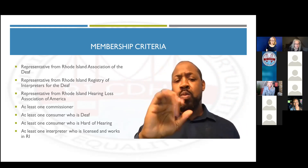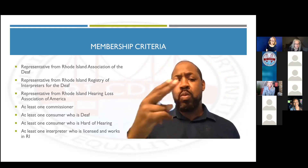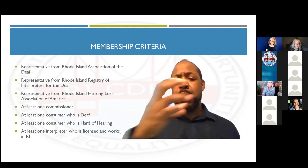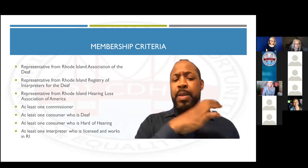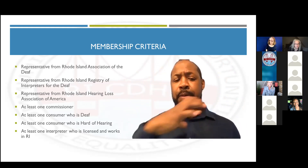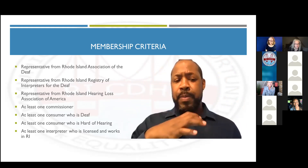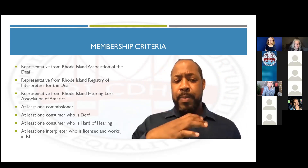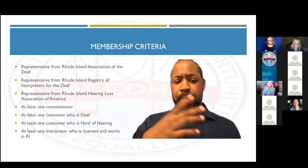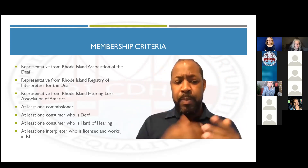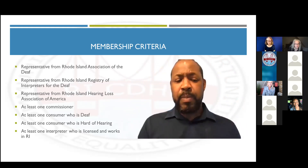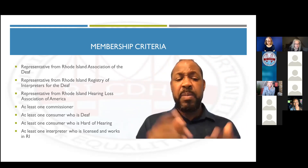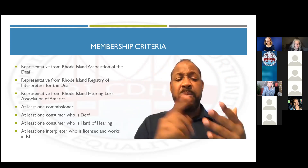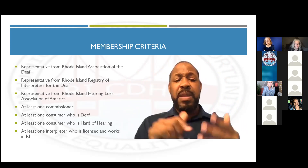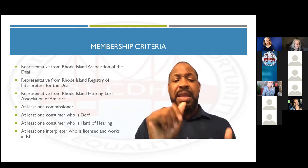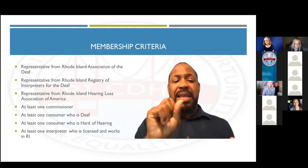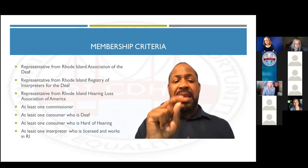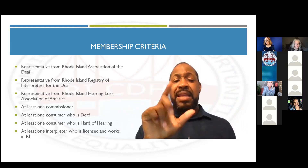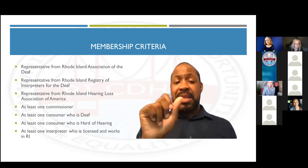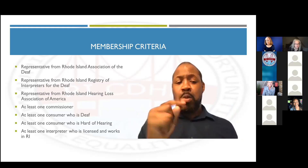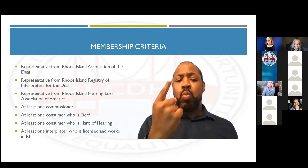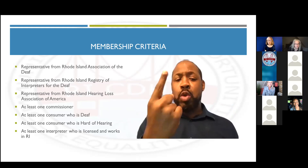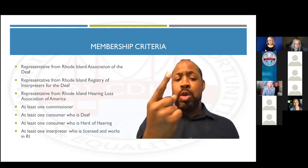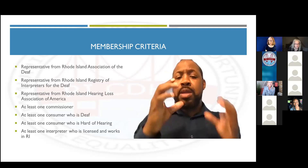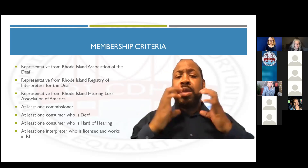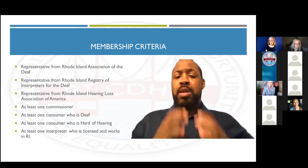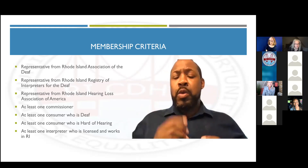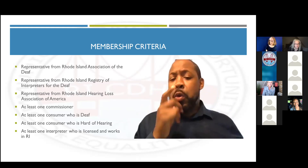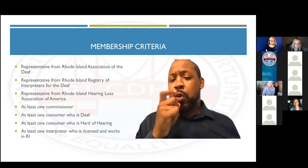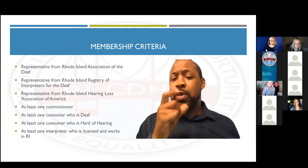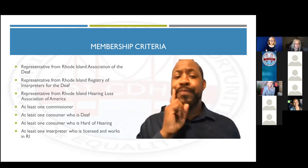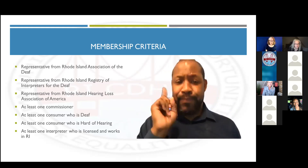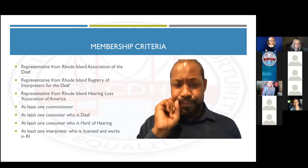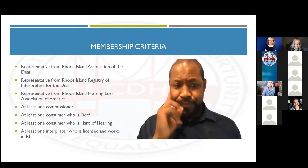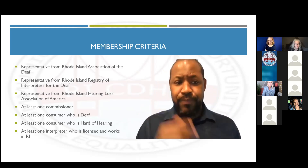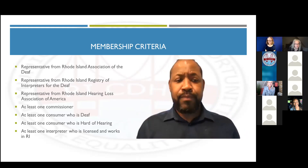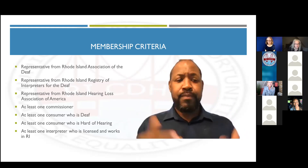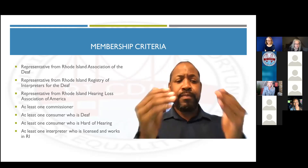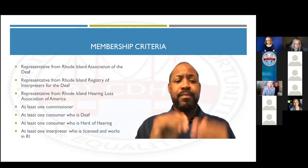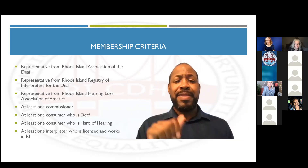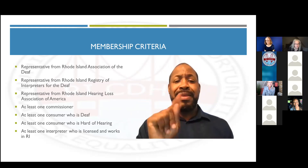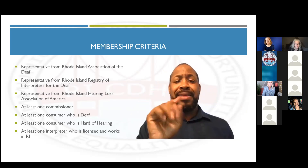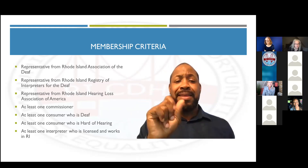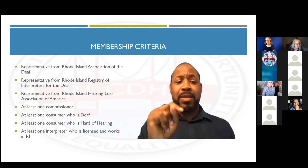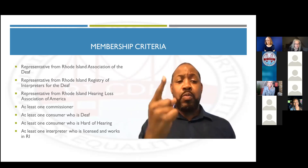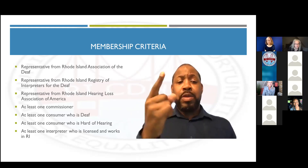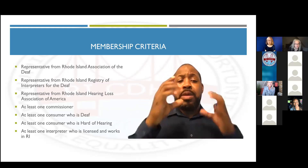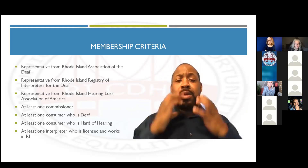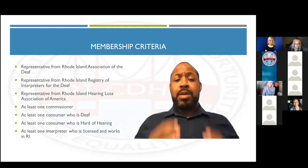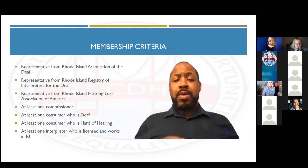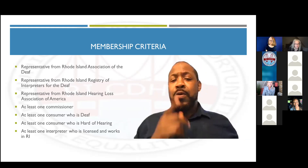one commissioner, at least one consumer who is deaf, at least one consumer who